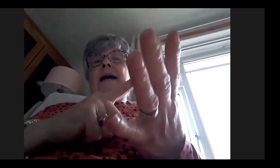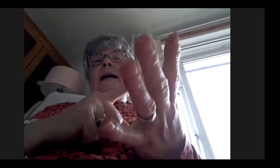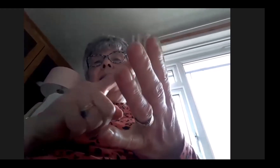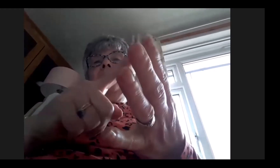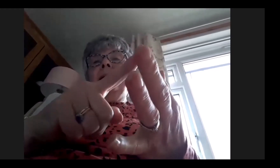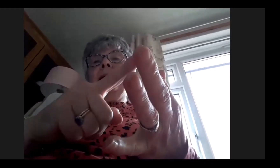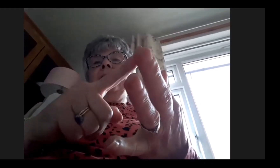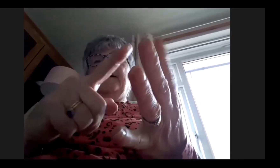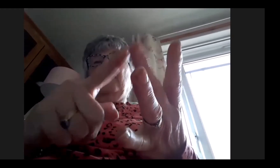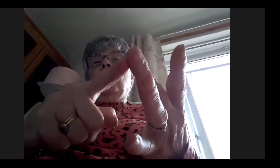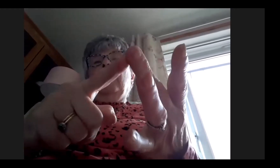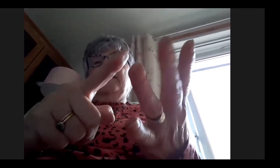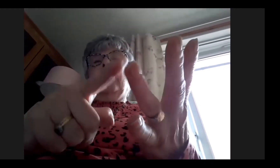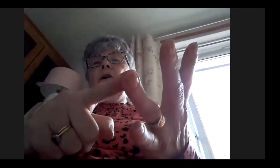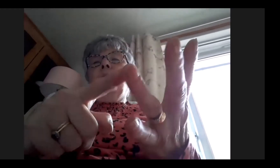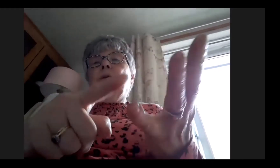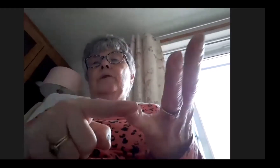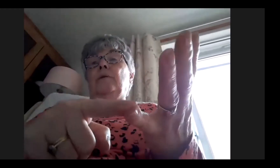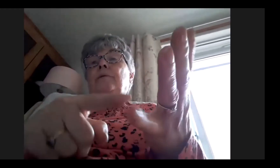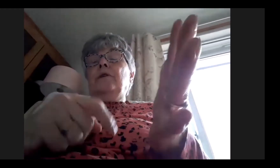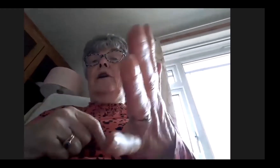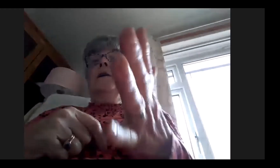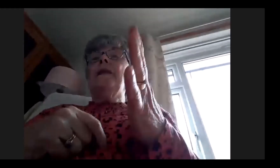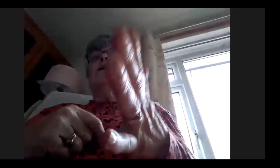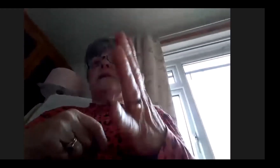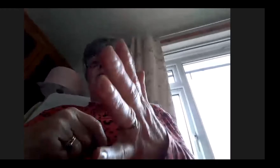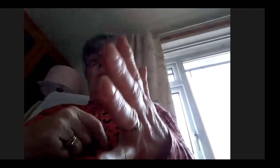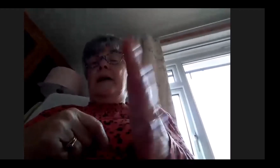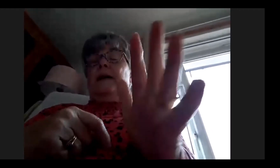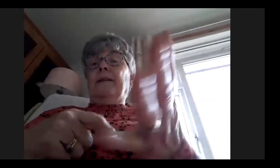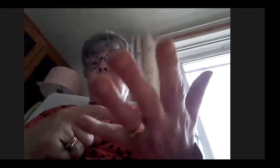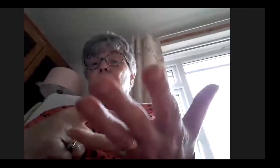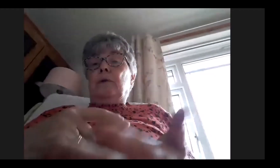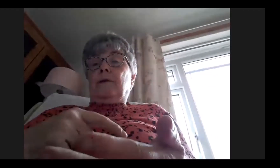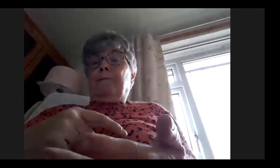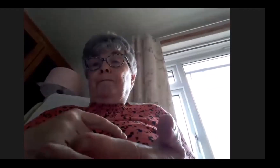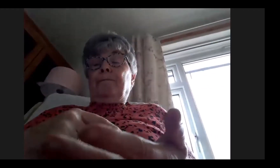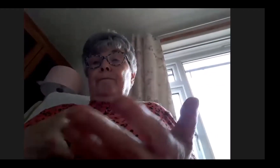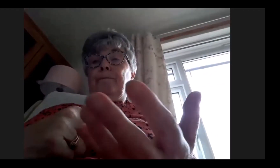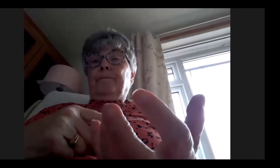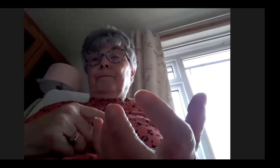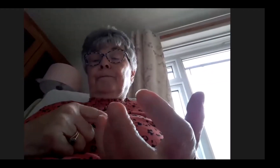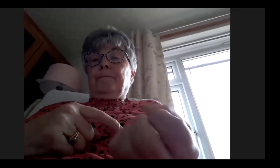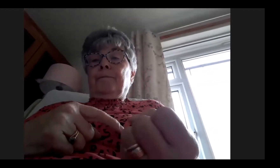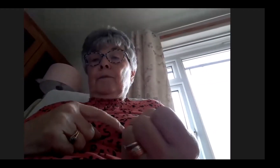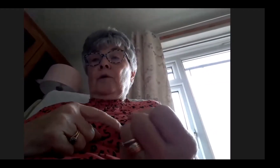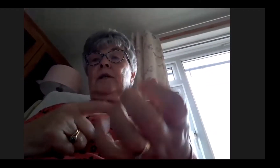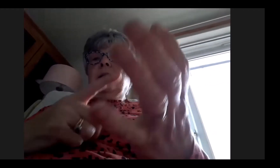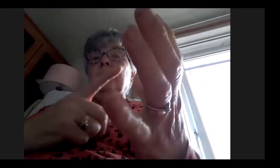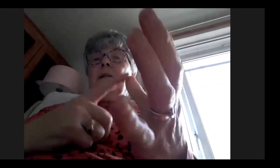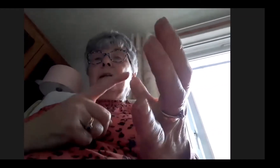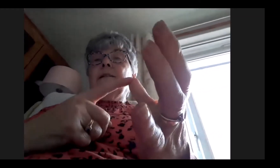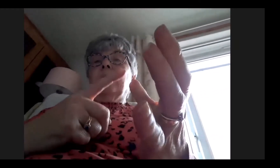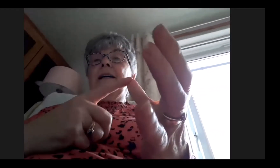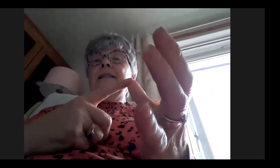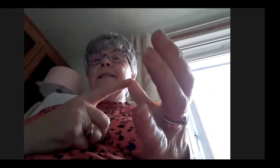A, E, I, O, and U. If you learn those in 1 week, that's good. Right? So there's the